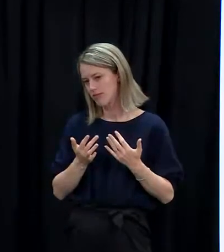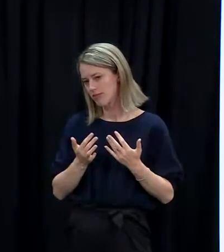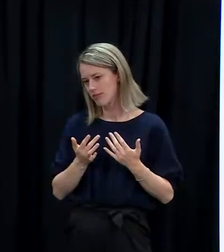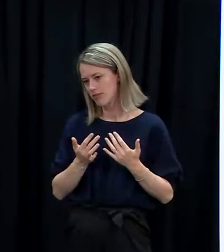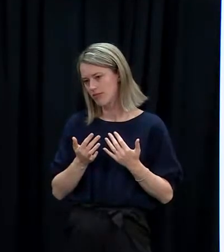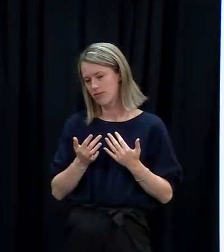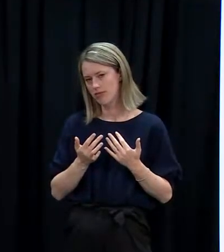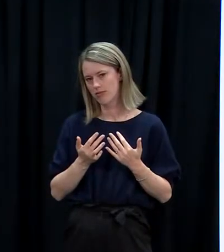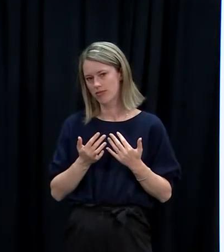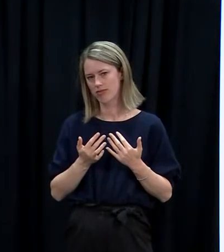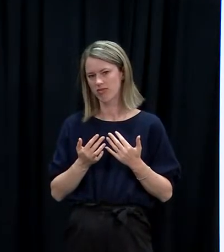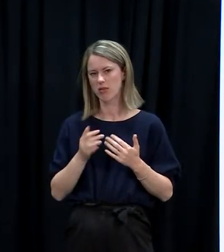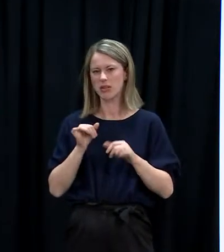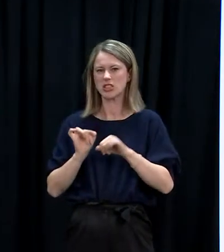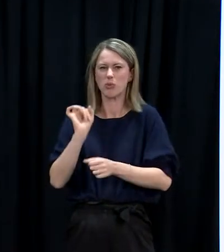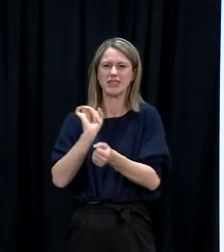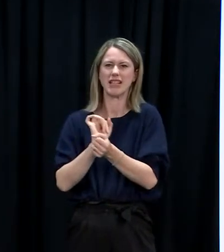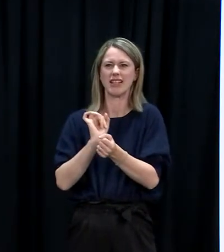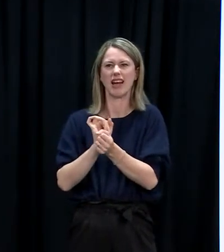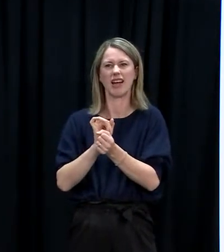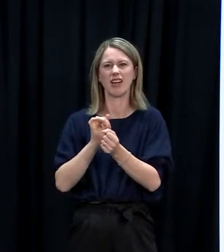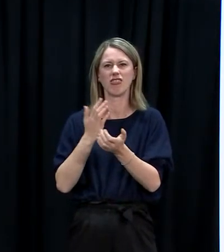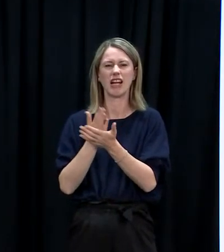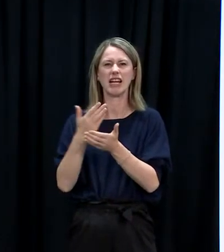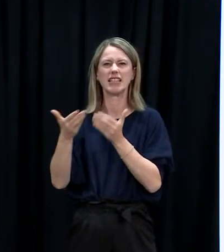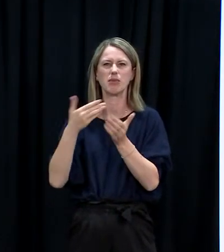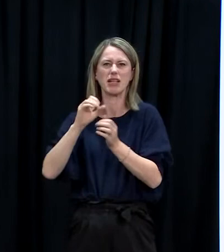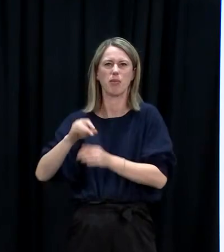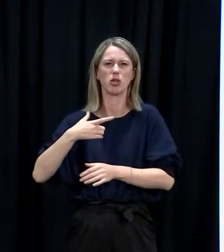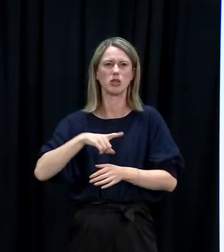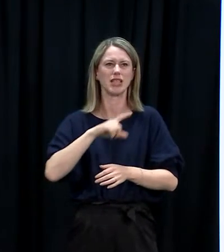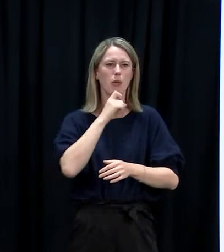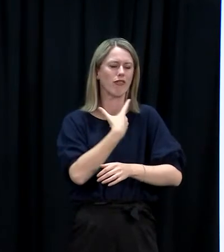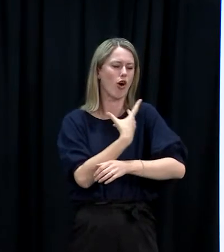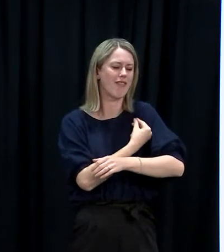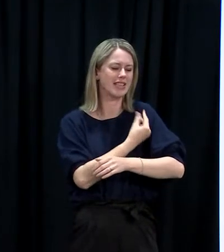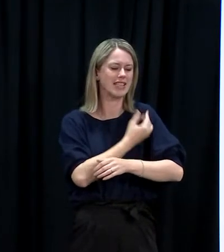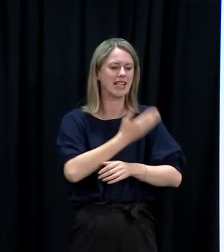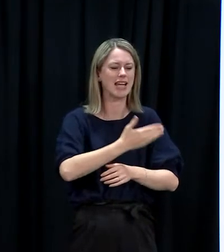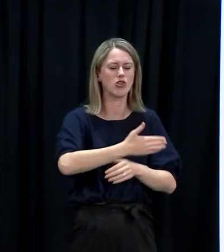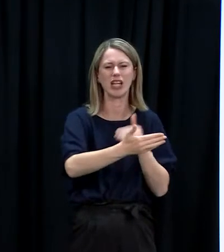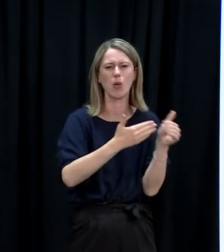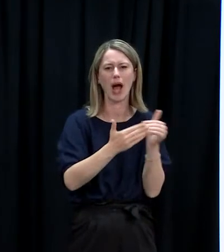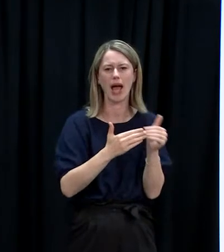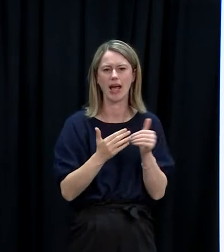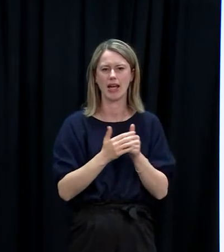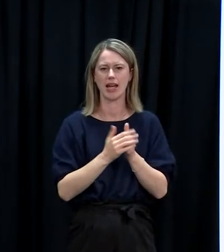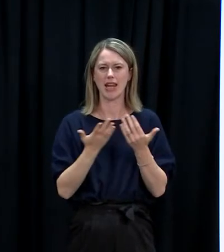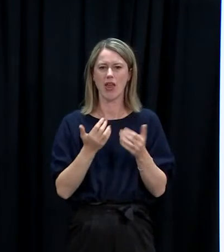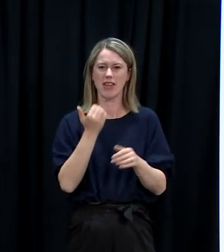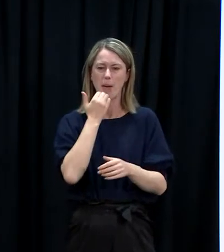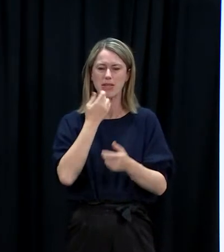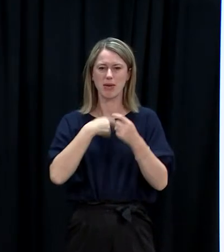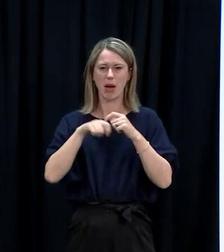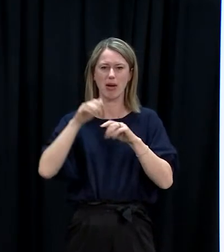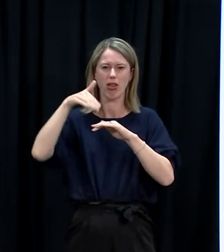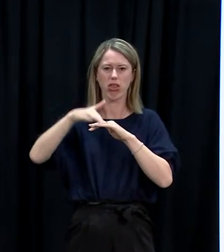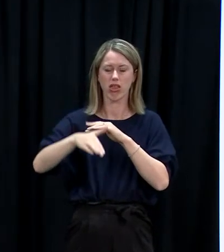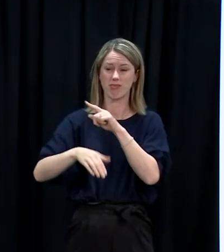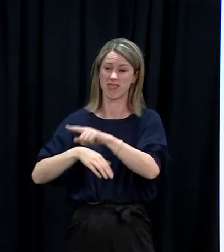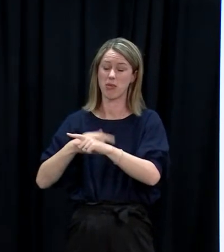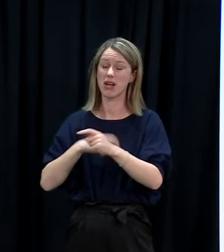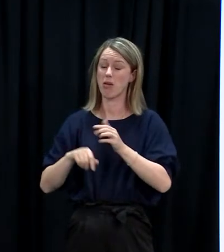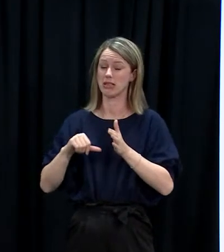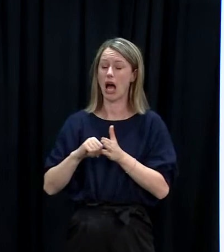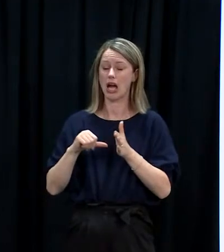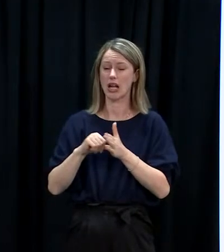as we had last week, for instance, right? We've dropped off since. Have you lost the momentum? Oh, it starts to get harder and harder from here. There's no question about